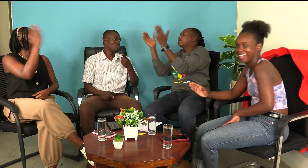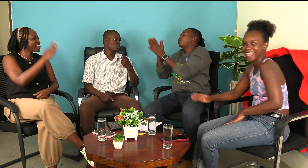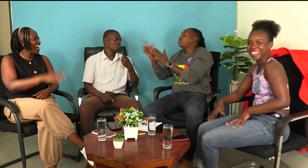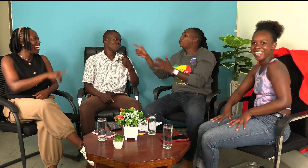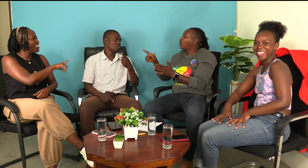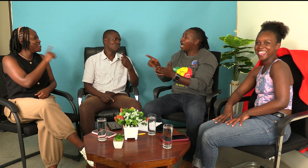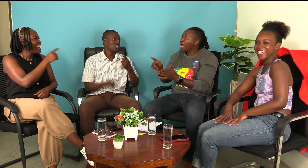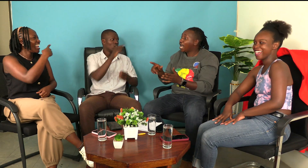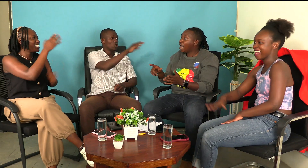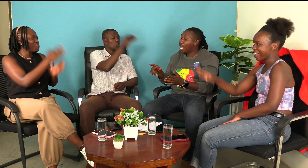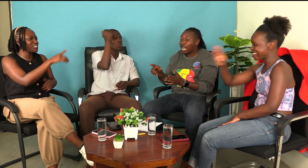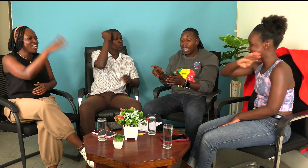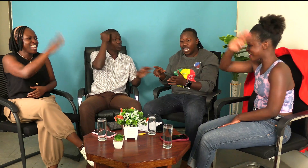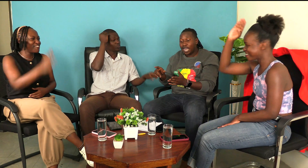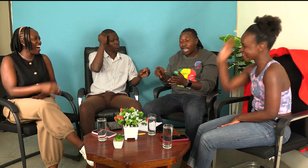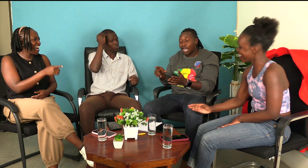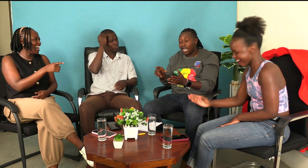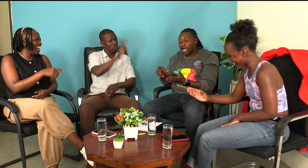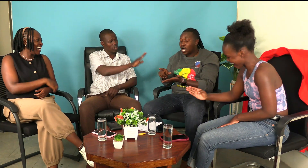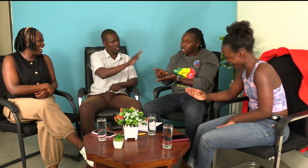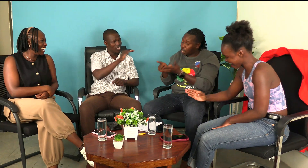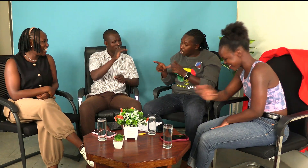give you money to lend you money so that you can give them back.